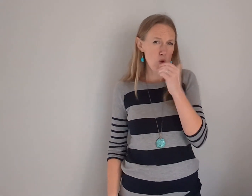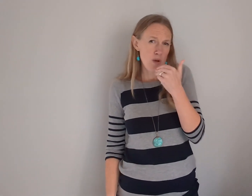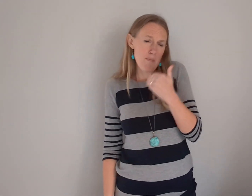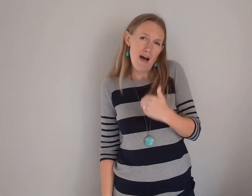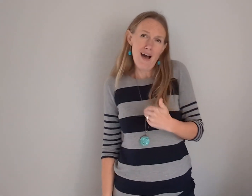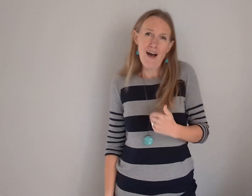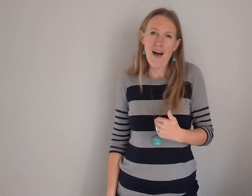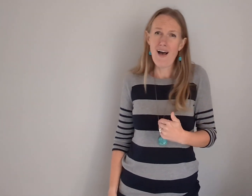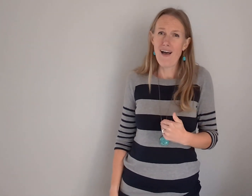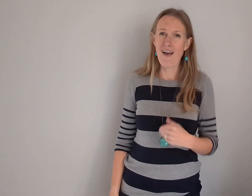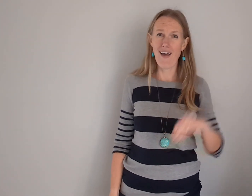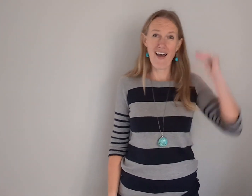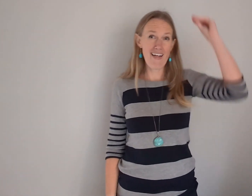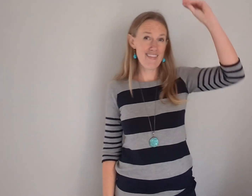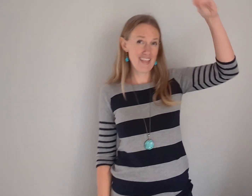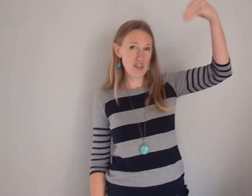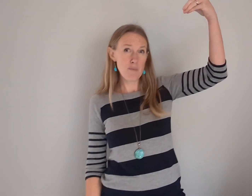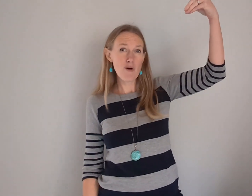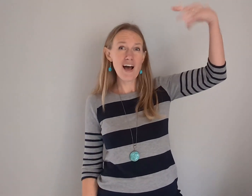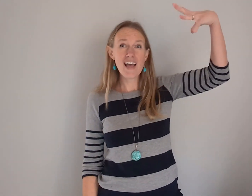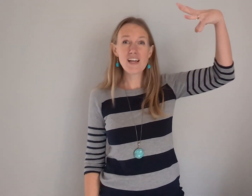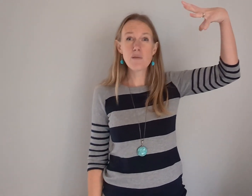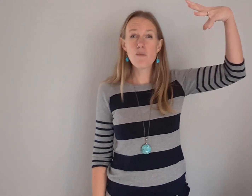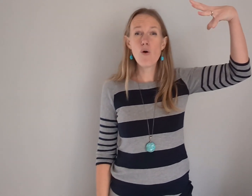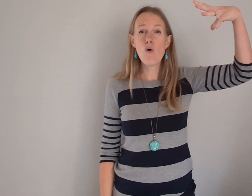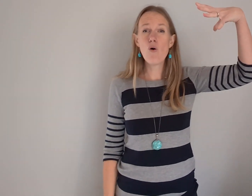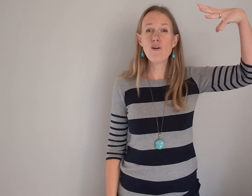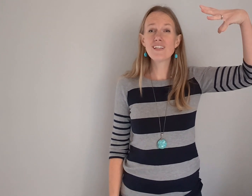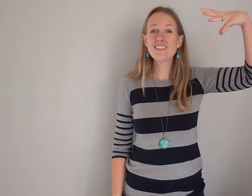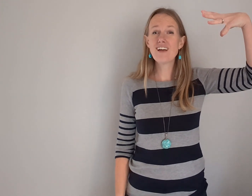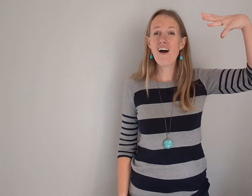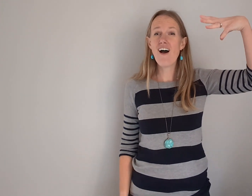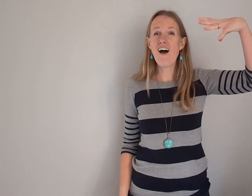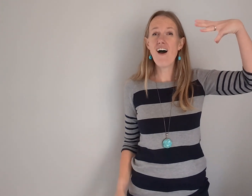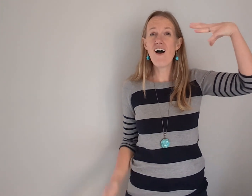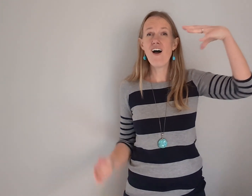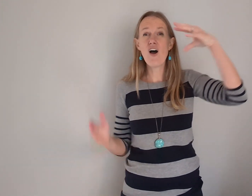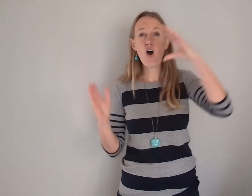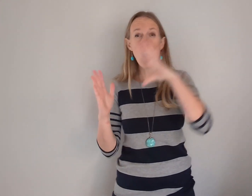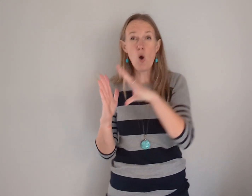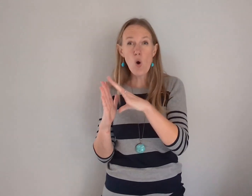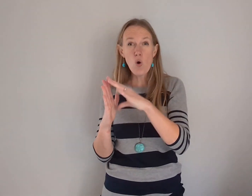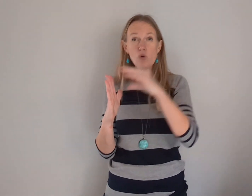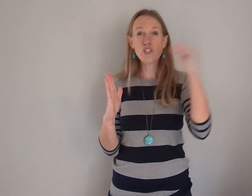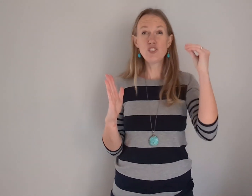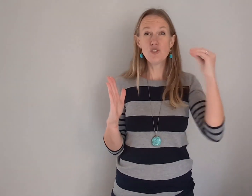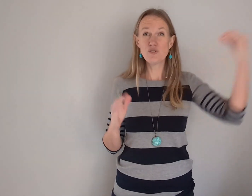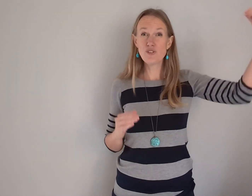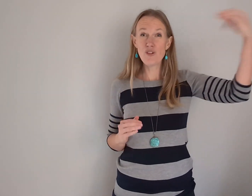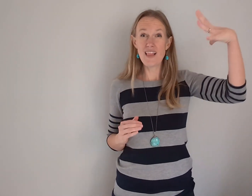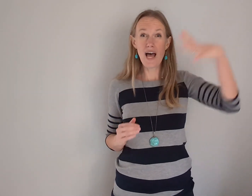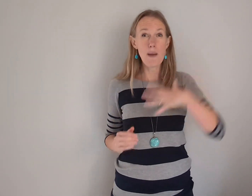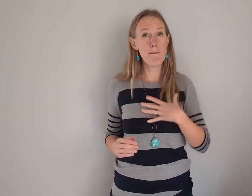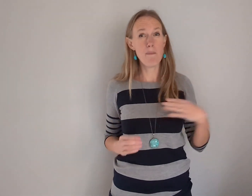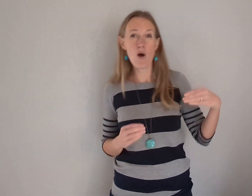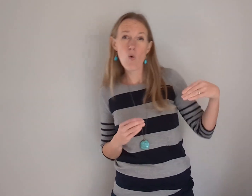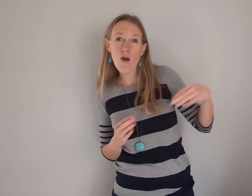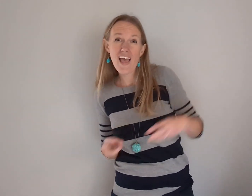Who am I that the bright and morning star would choose to light the